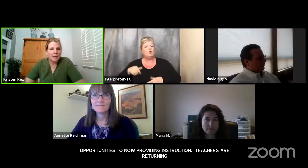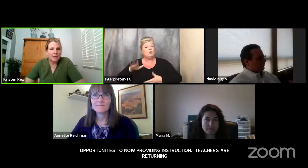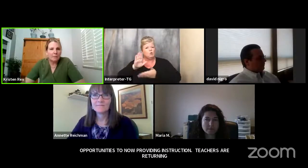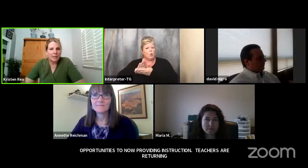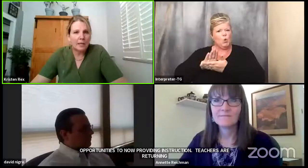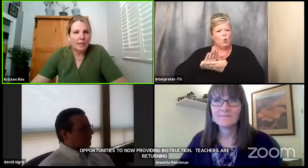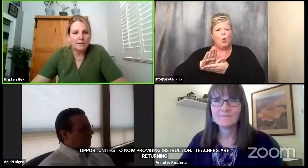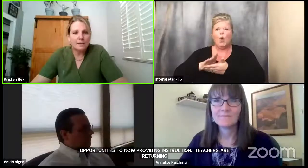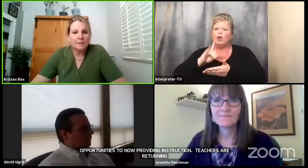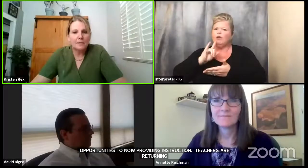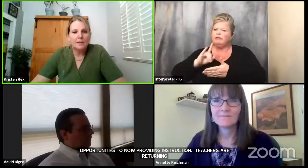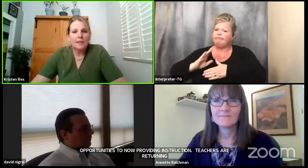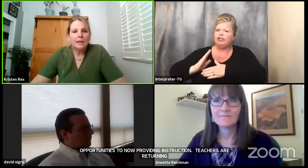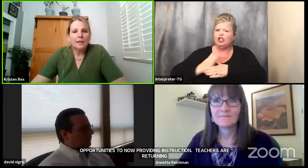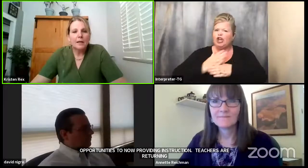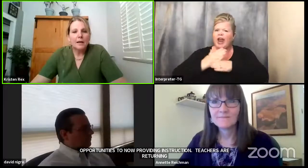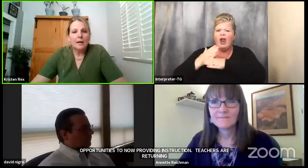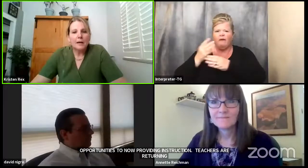weekly update basis.